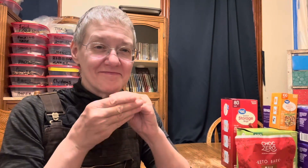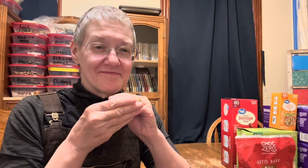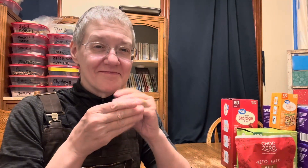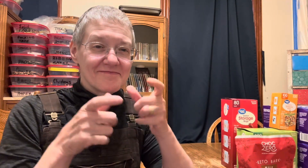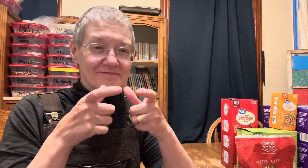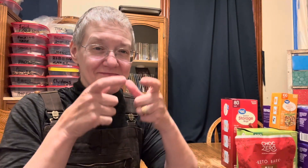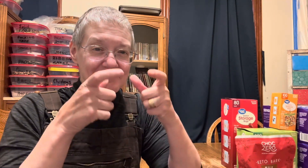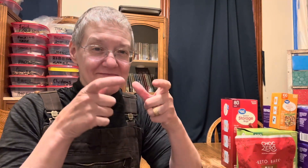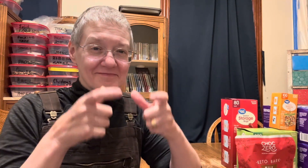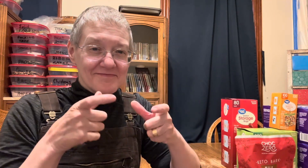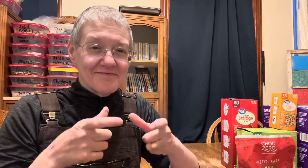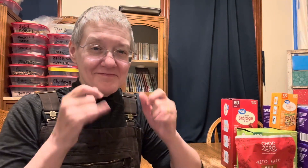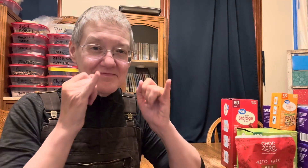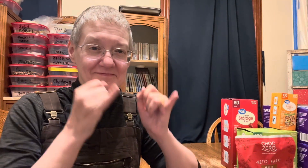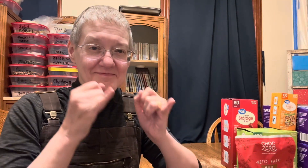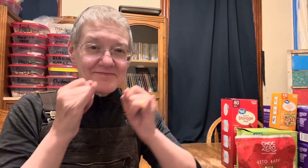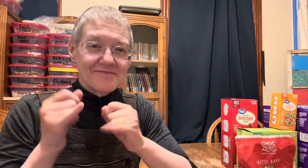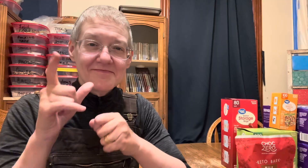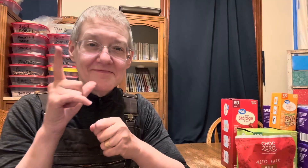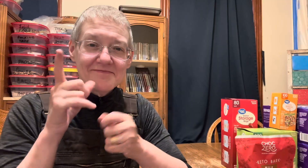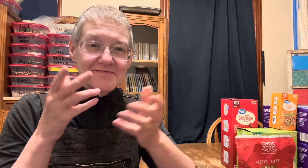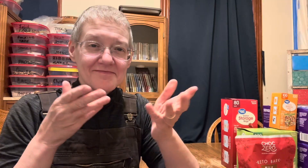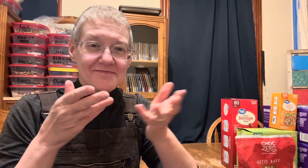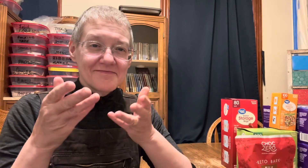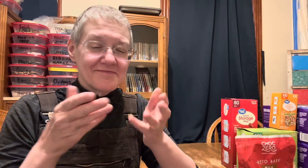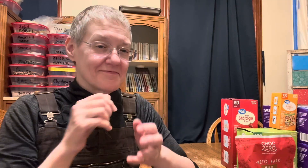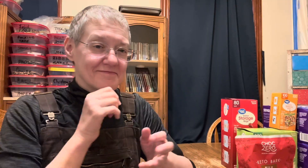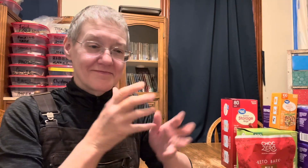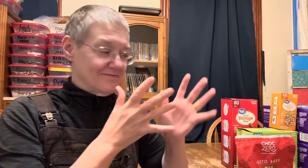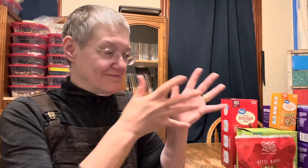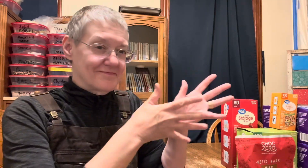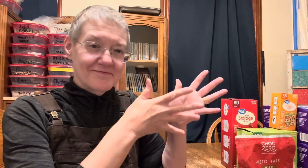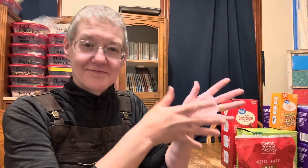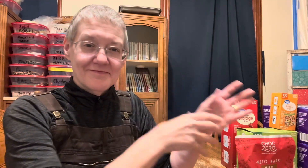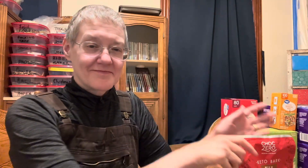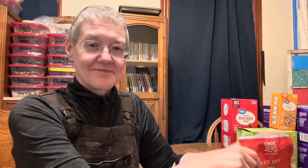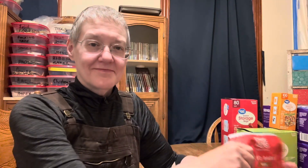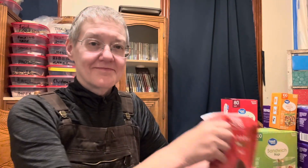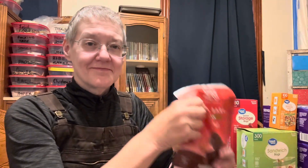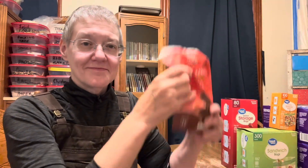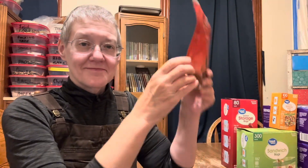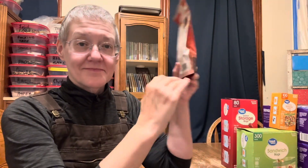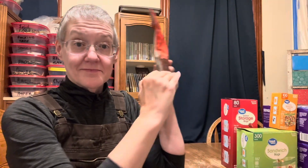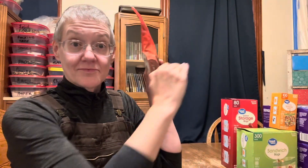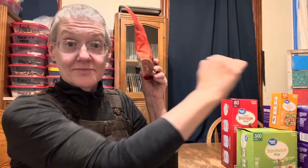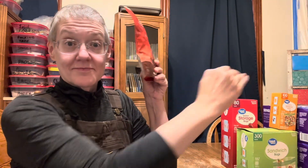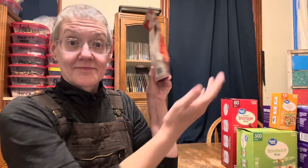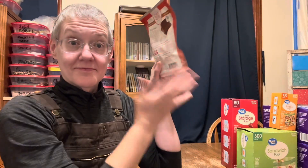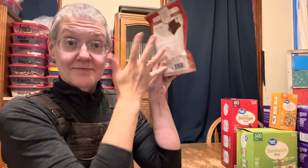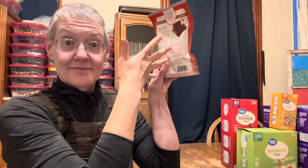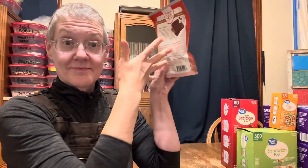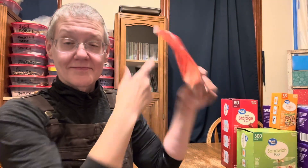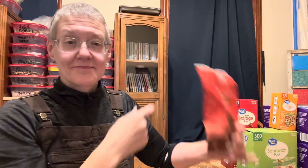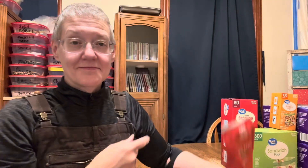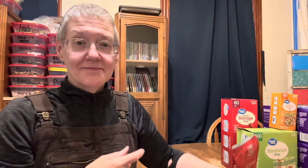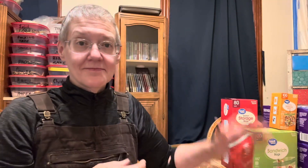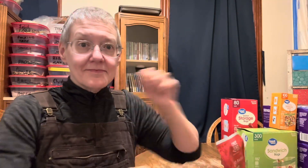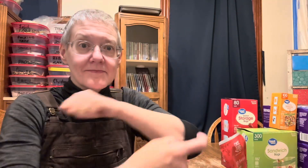I'm going to go ahead and add those to his individual containers for lunches. I don't want to leave this package open on